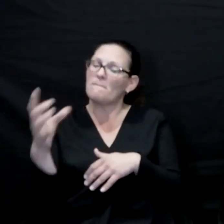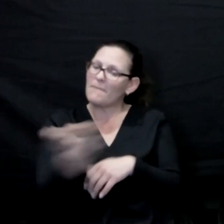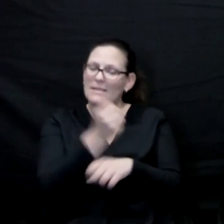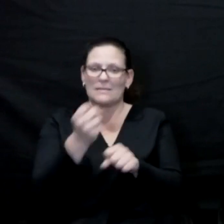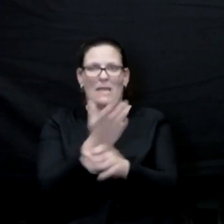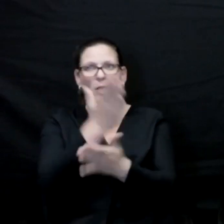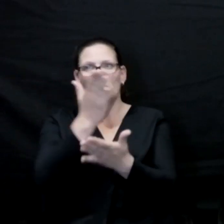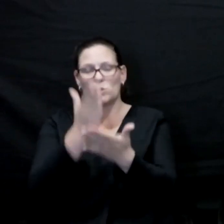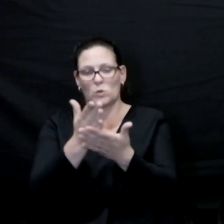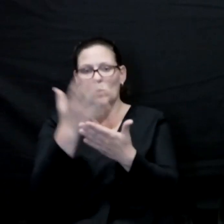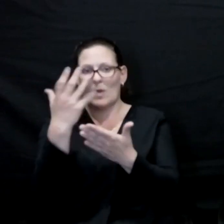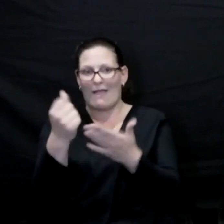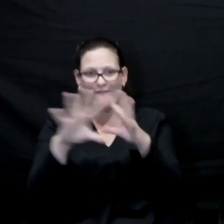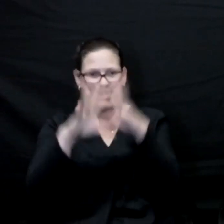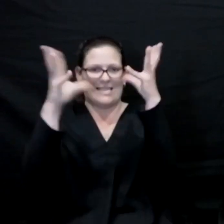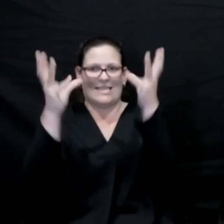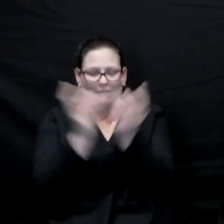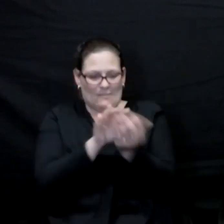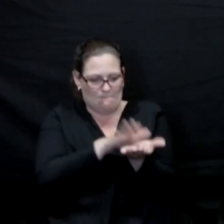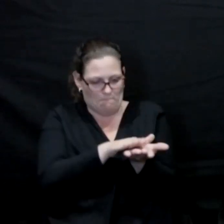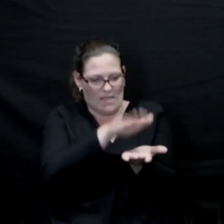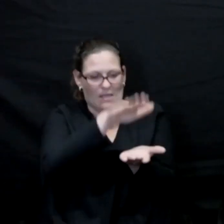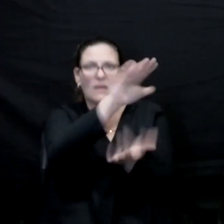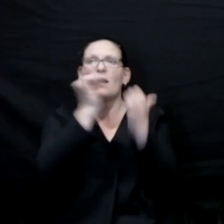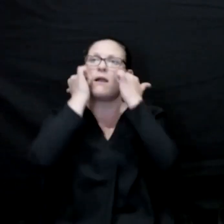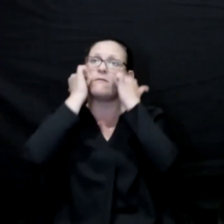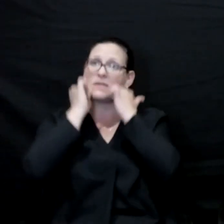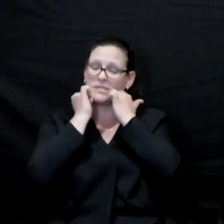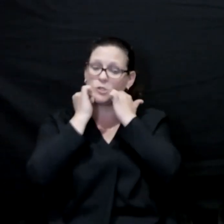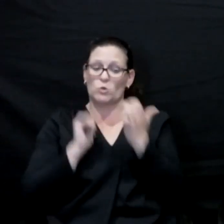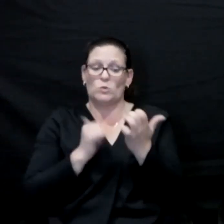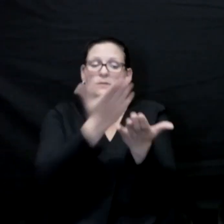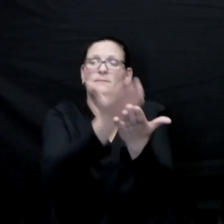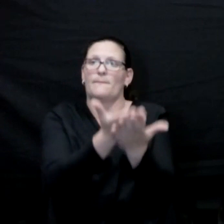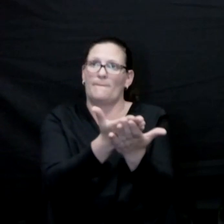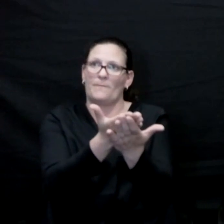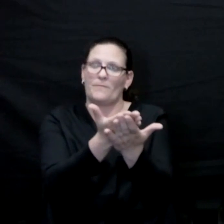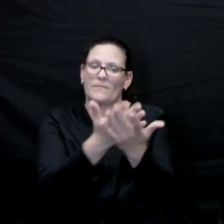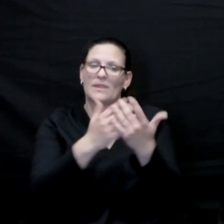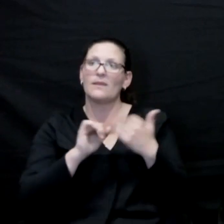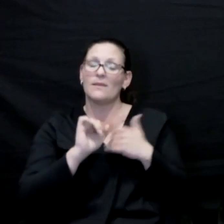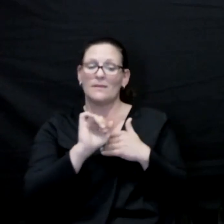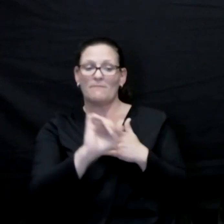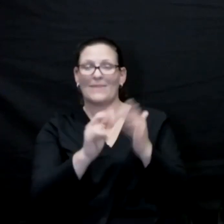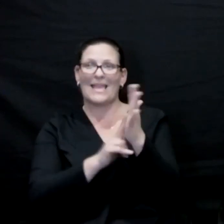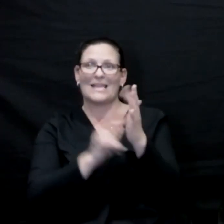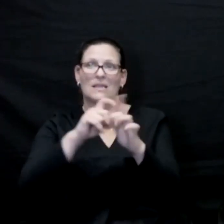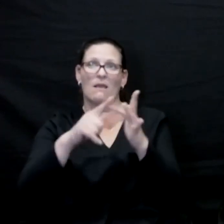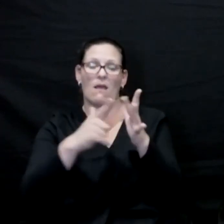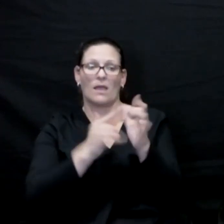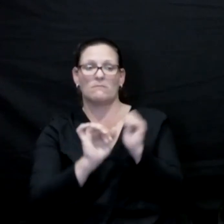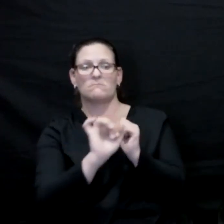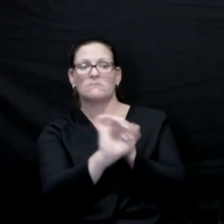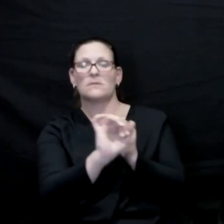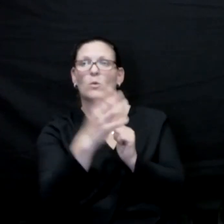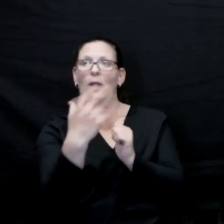been submitted, and the NDIS will also be represented by lawyers, and they